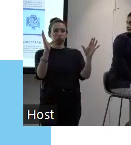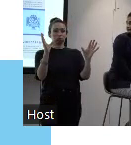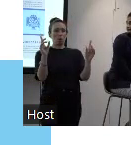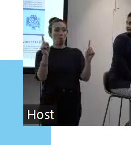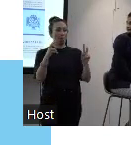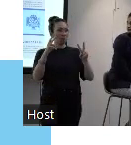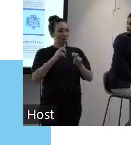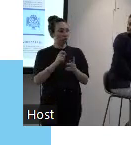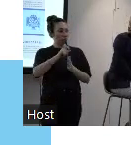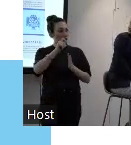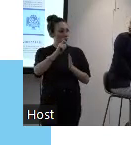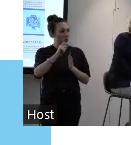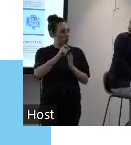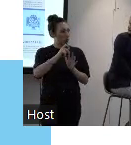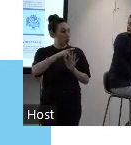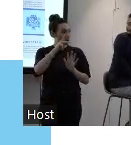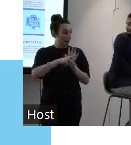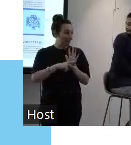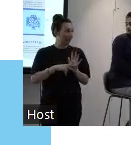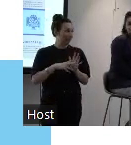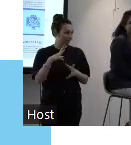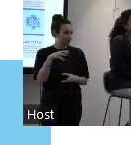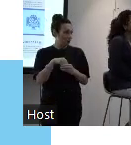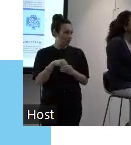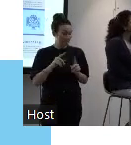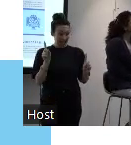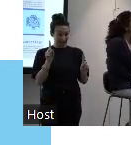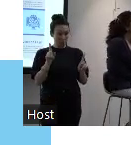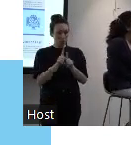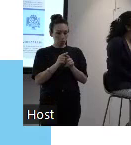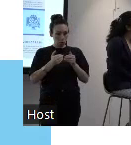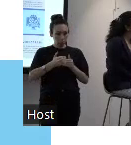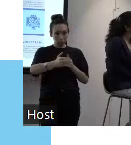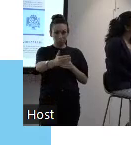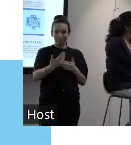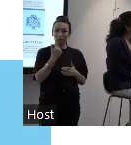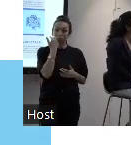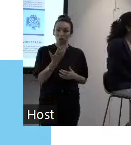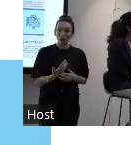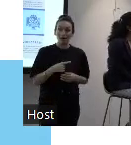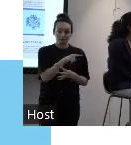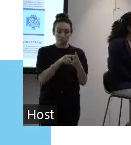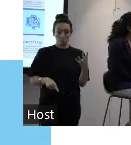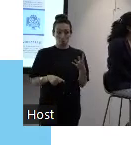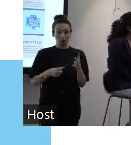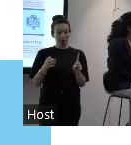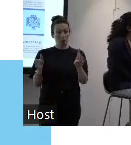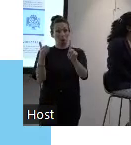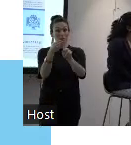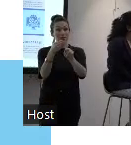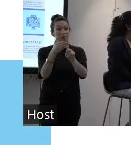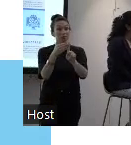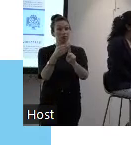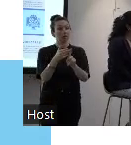research program now and in our vision for the future. So we have 4 key goals. The first is for children